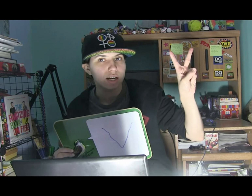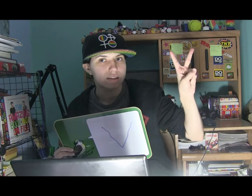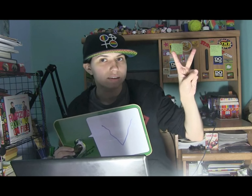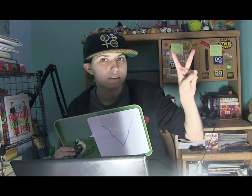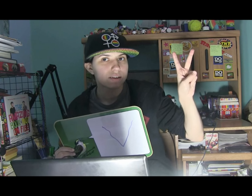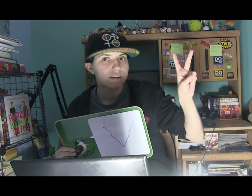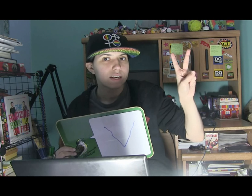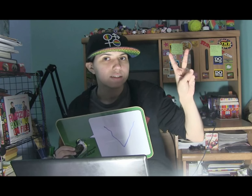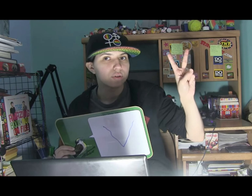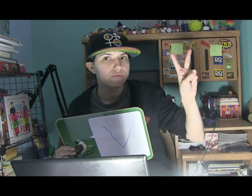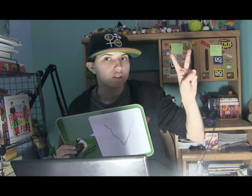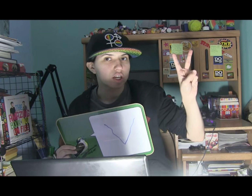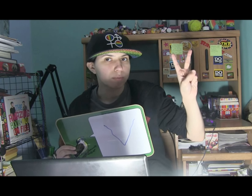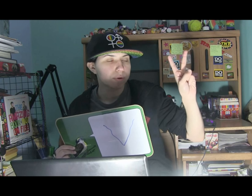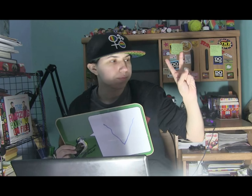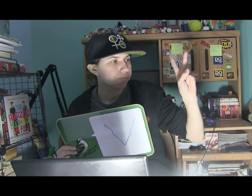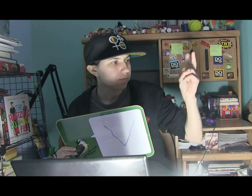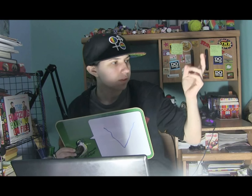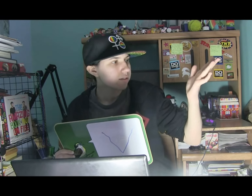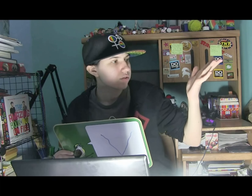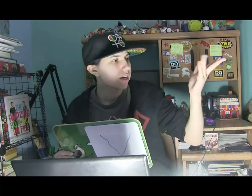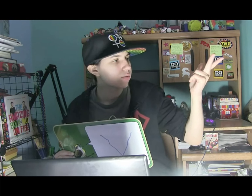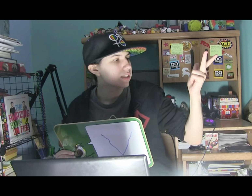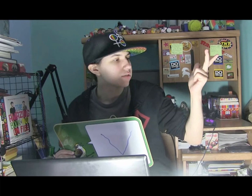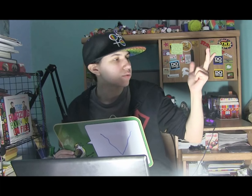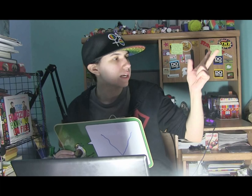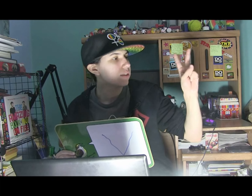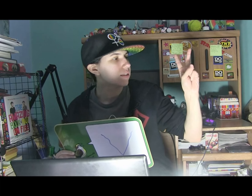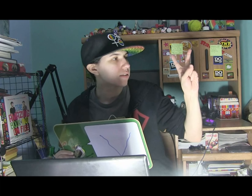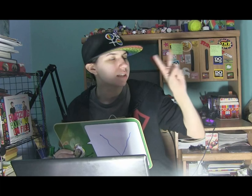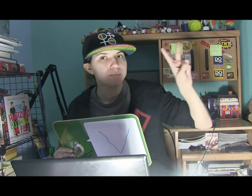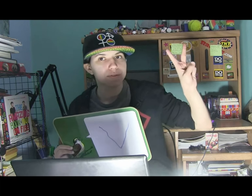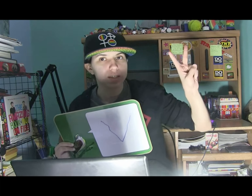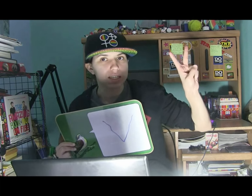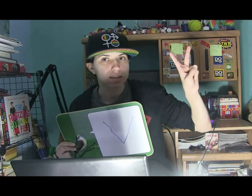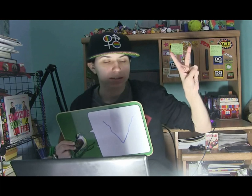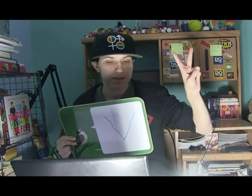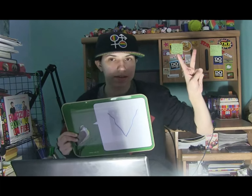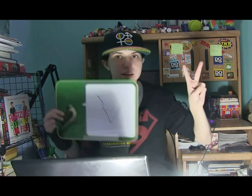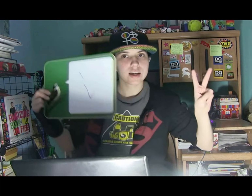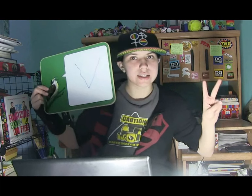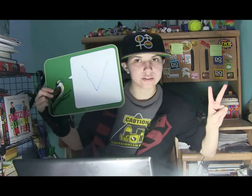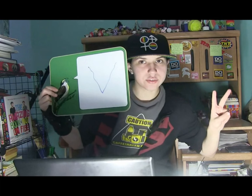spread into a V shape. So now these two down, this on top, V. And that's our V.